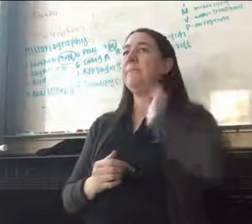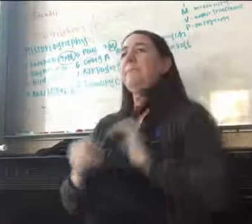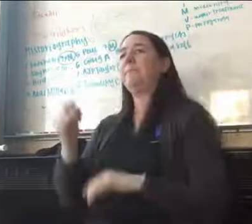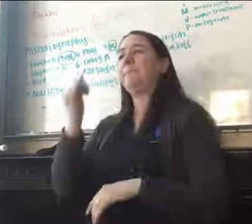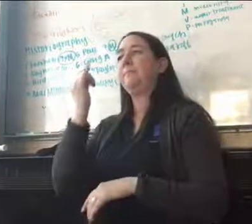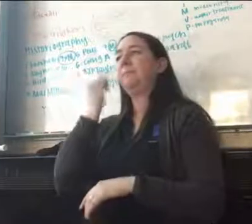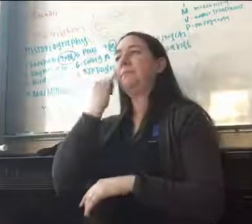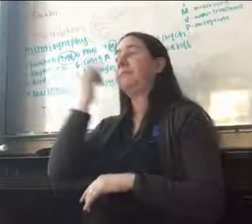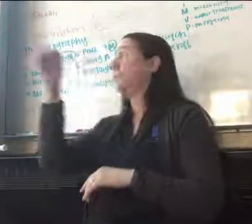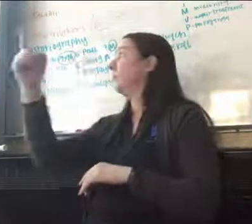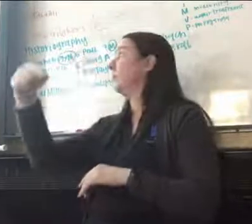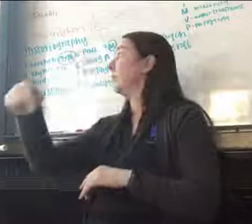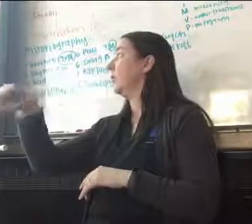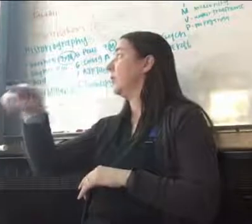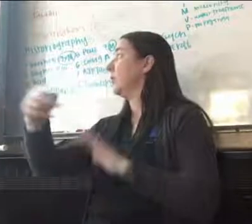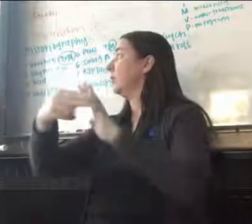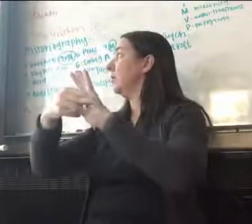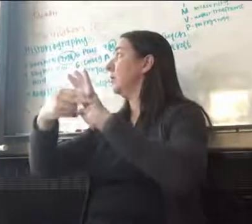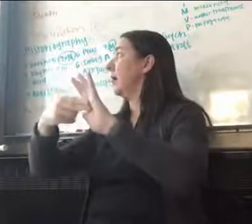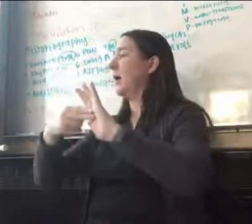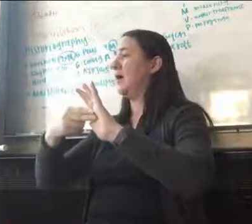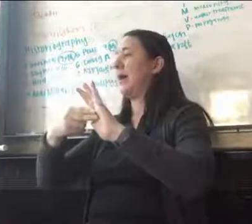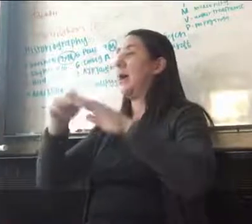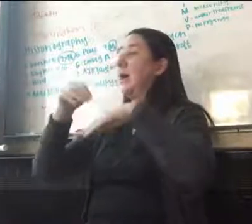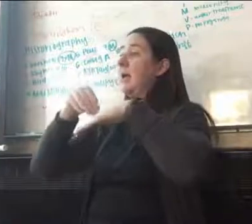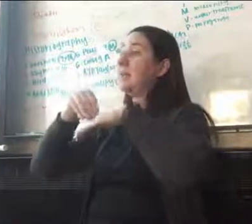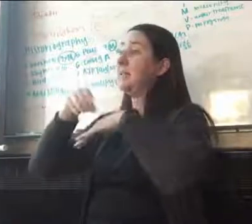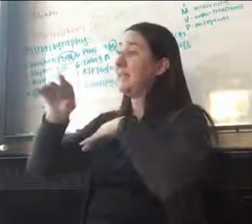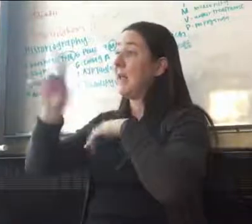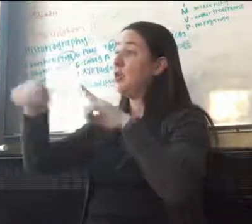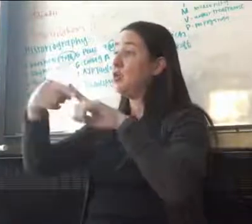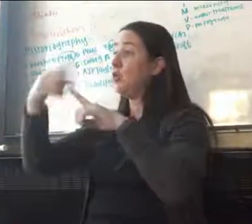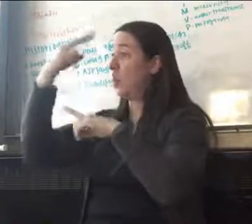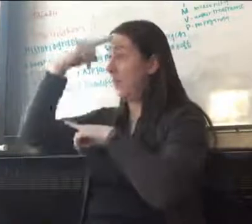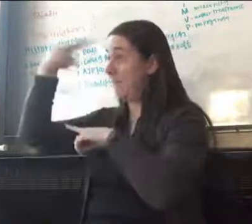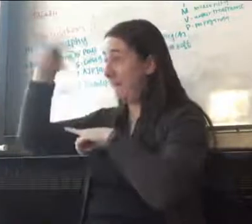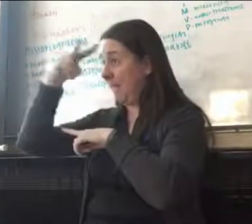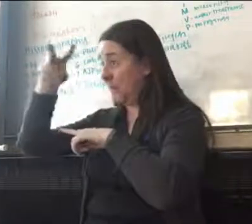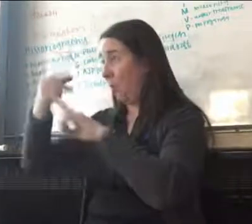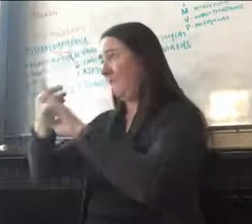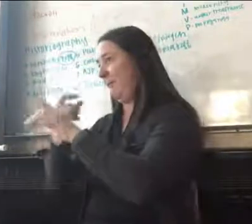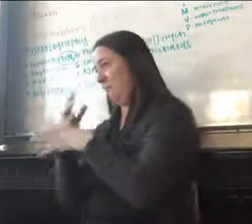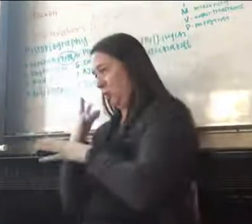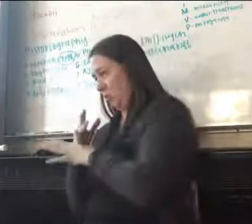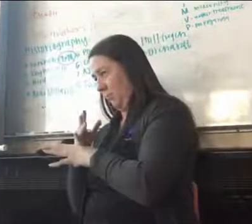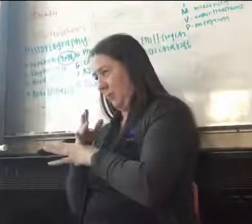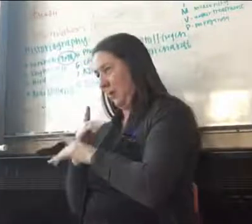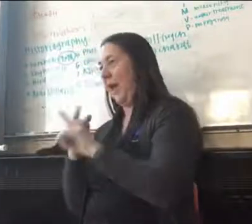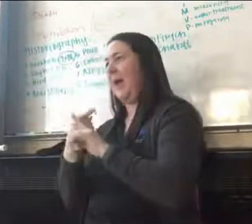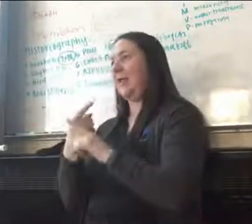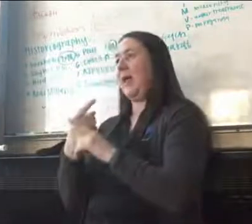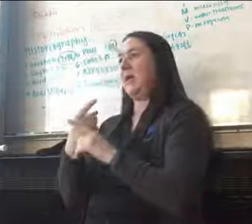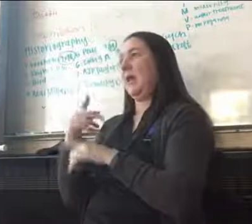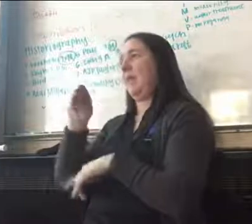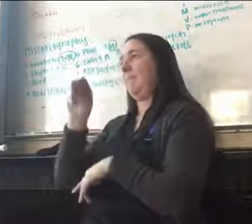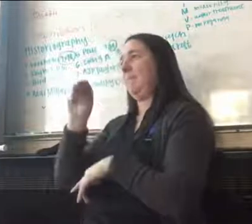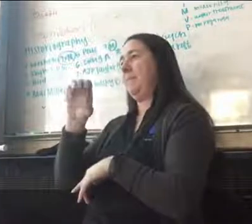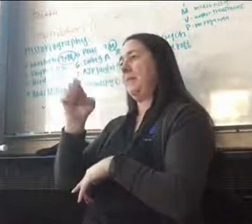will highlight sent to Mexico by Germany, and then the Mexican